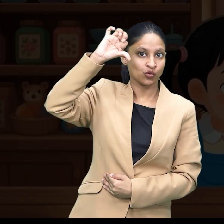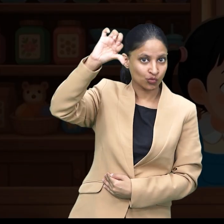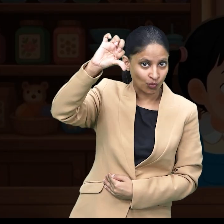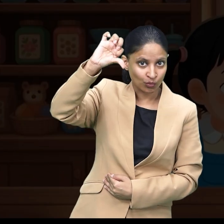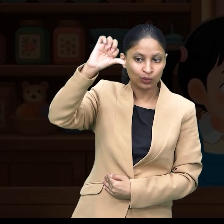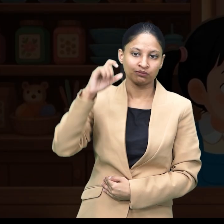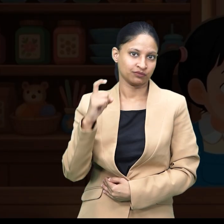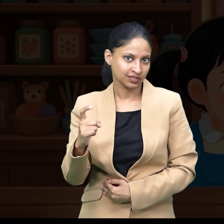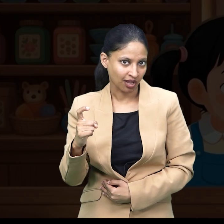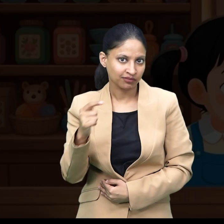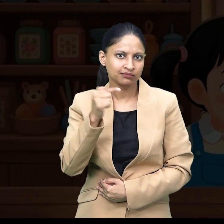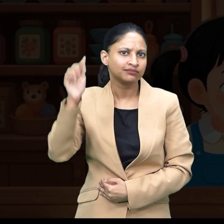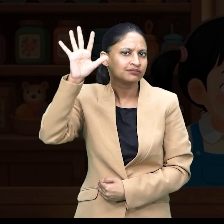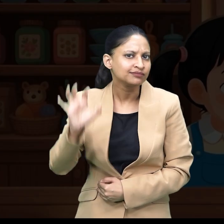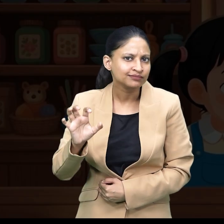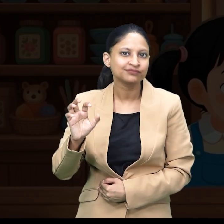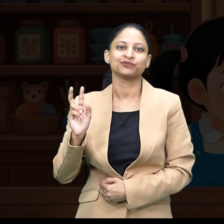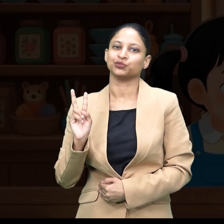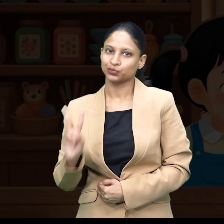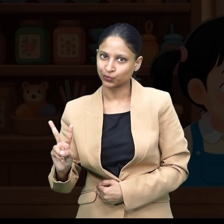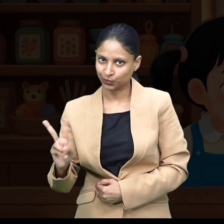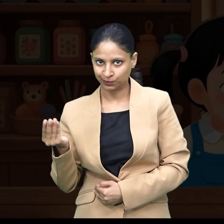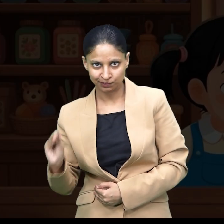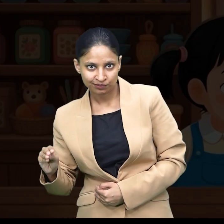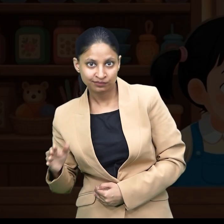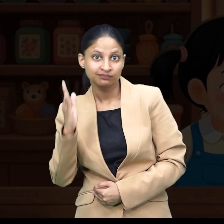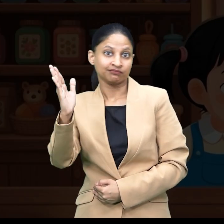Tens, 9 minus 7 equals to 2.